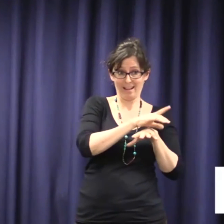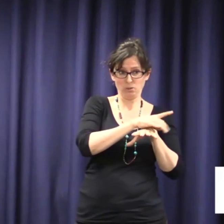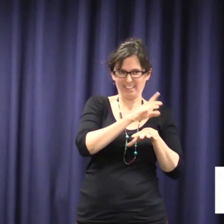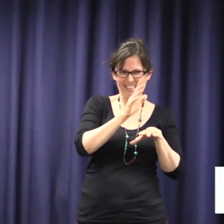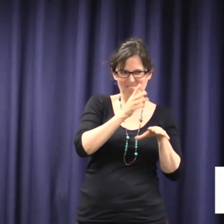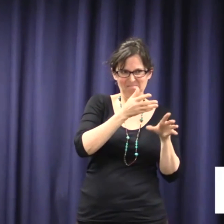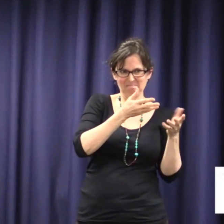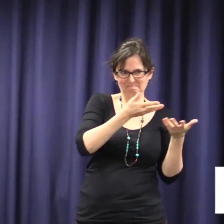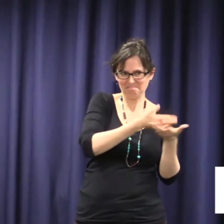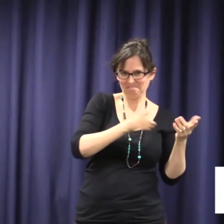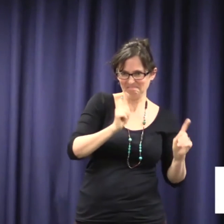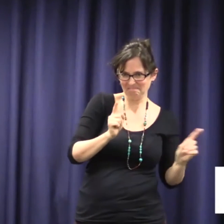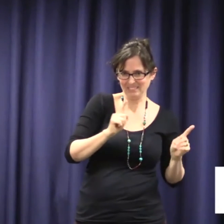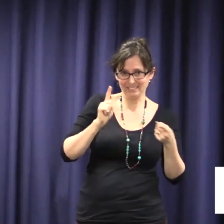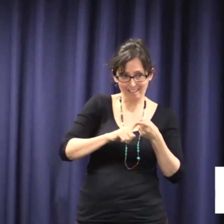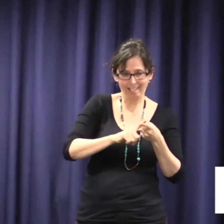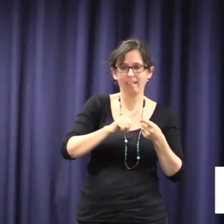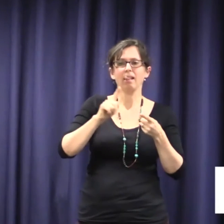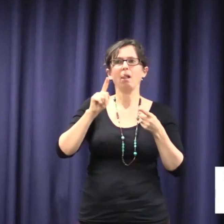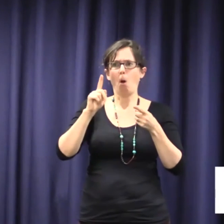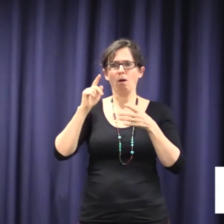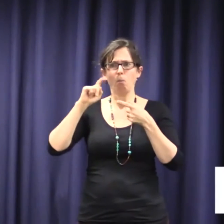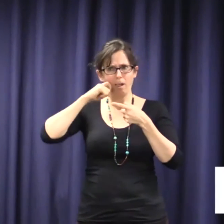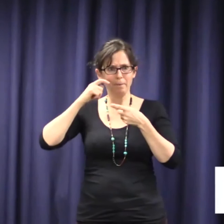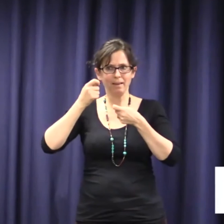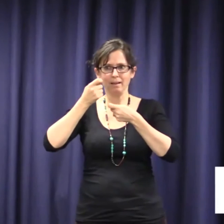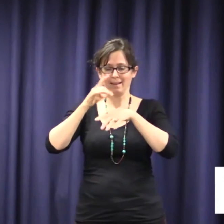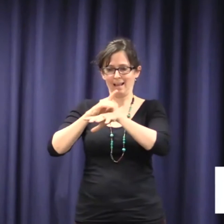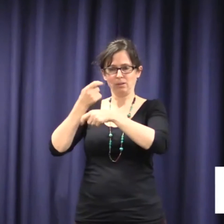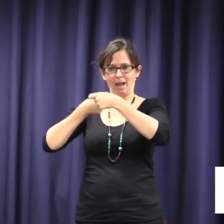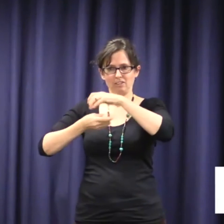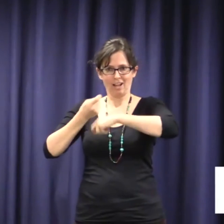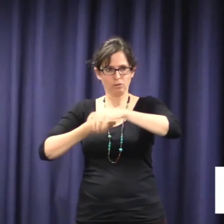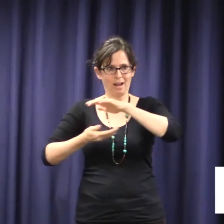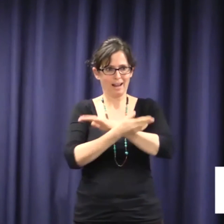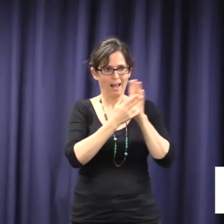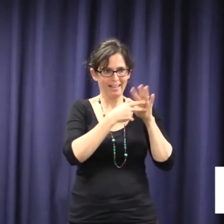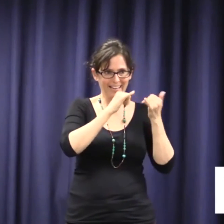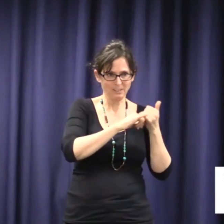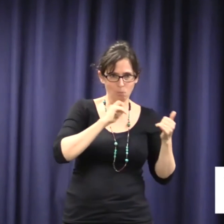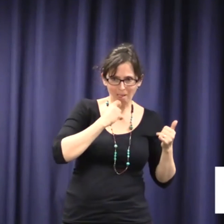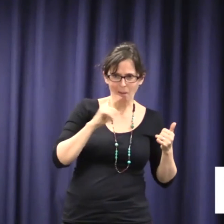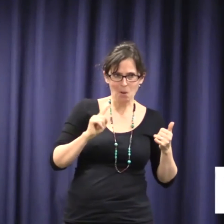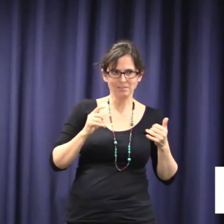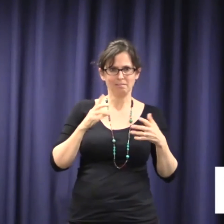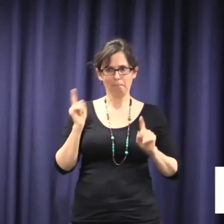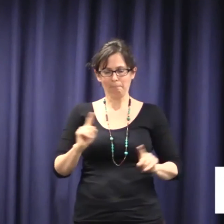be funded by NABS so that I can continue counselling? And will that